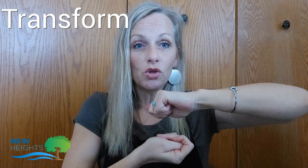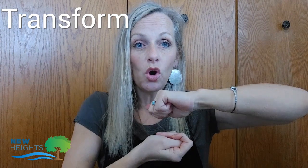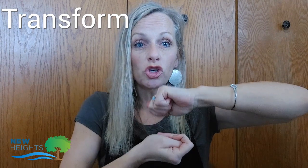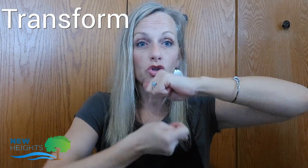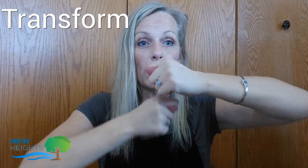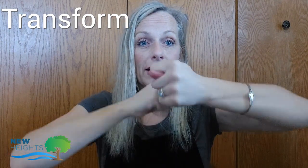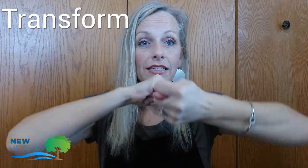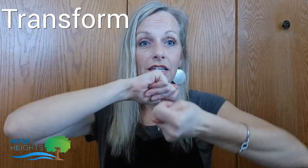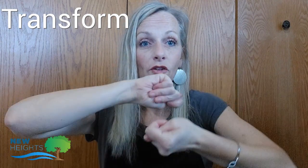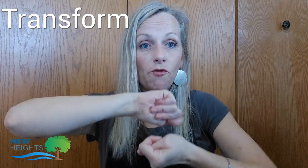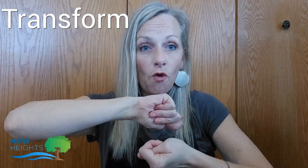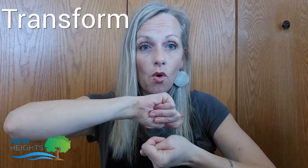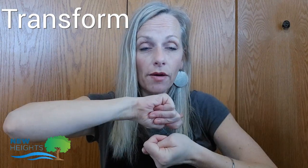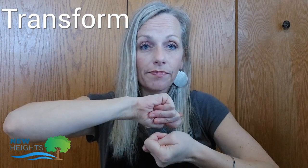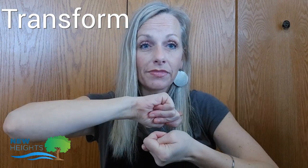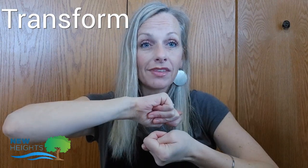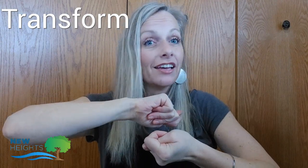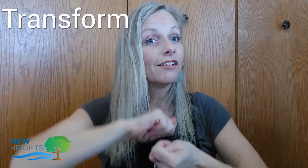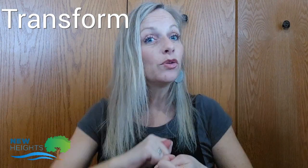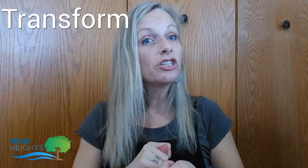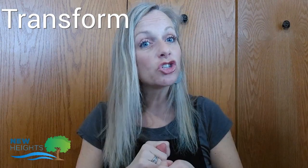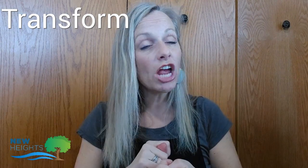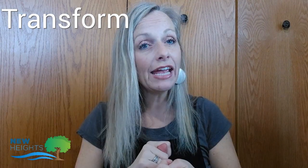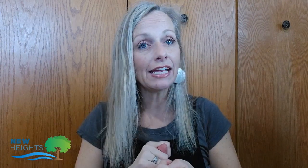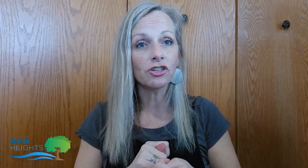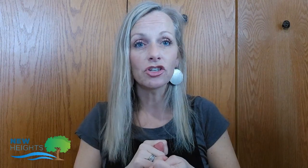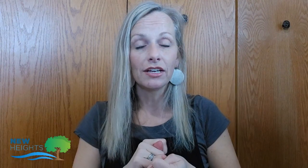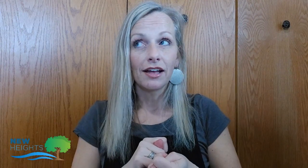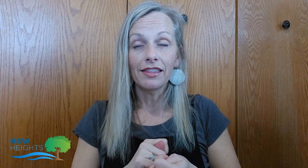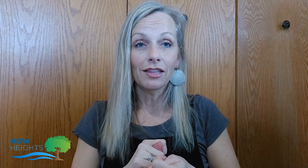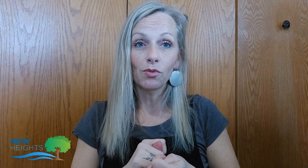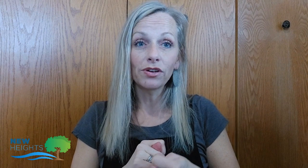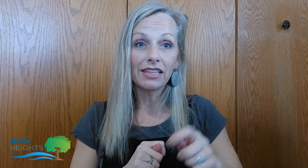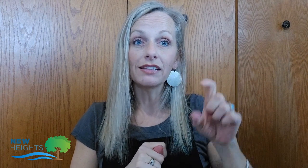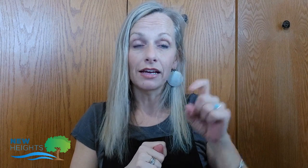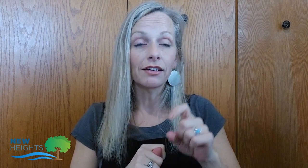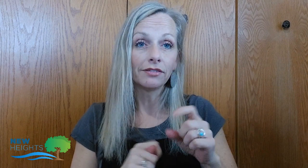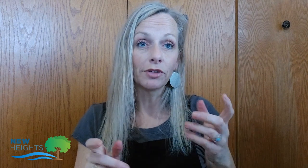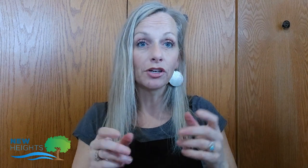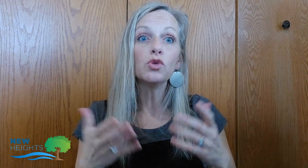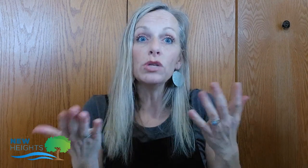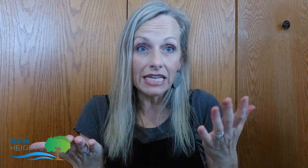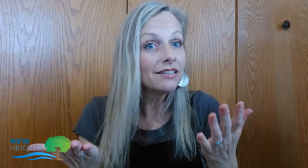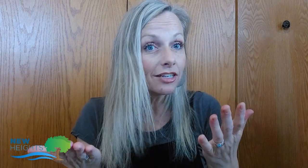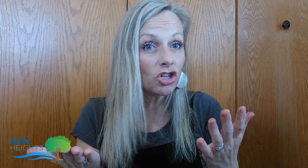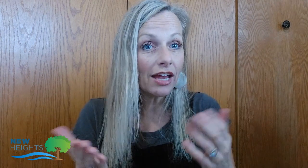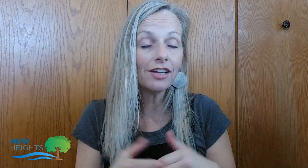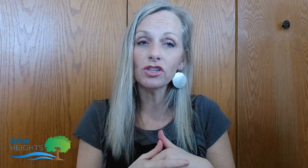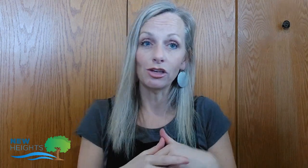You transform. If you did change, I think of the word that or you need to change, like you